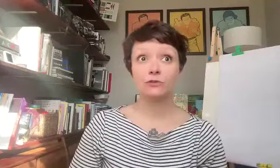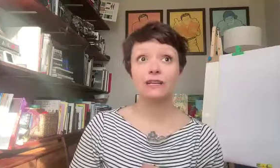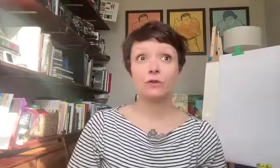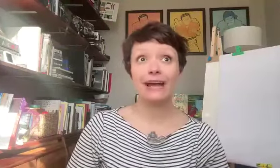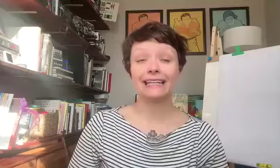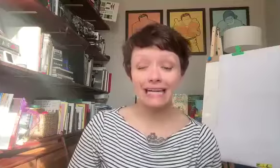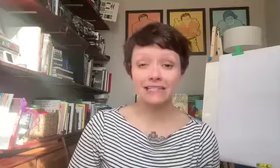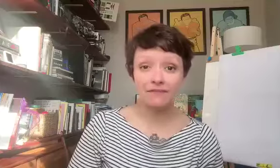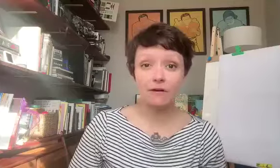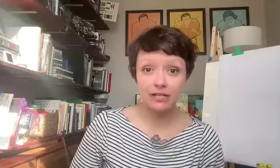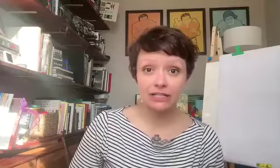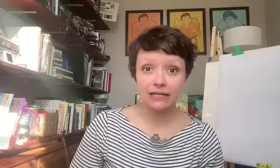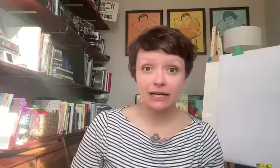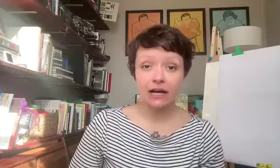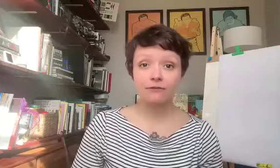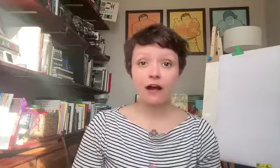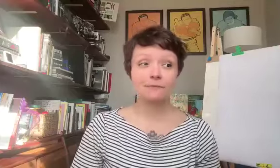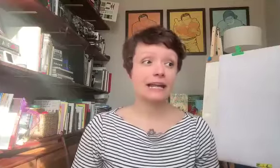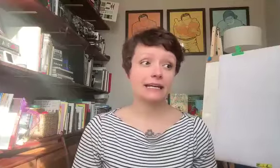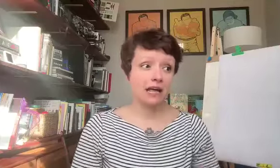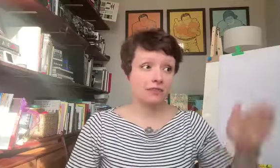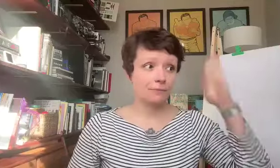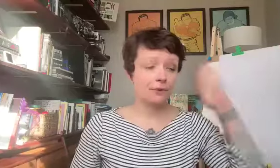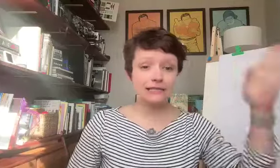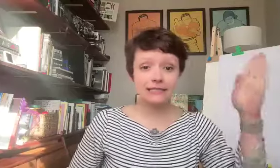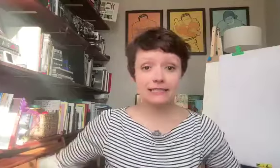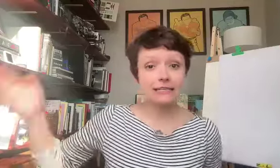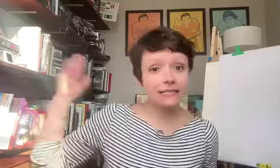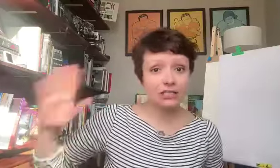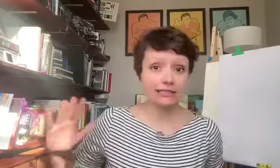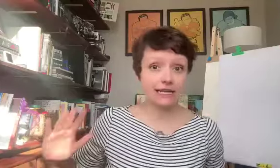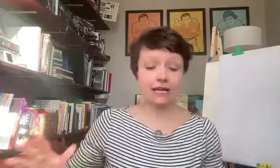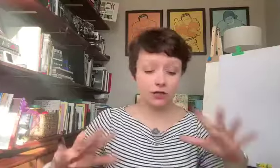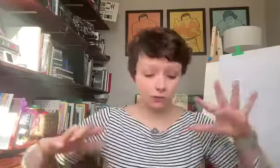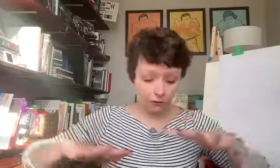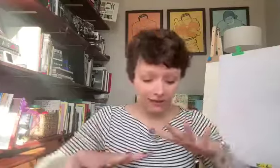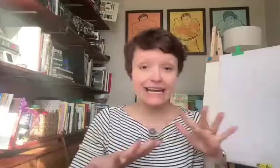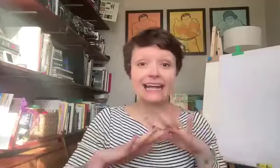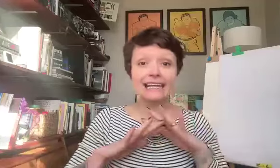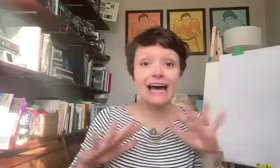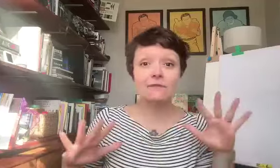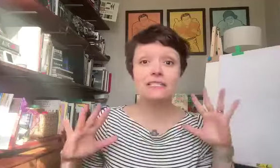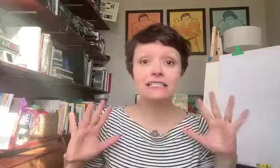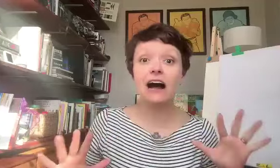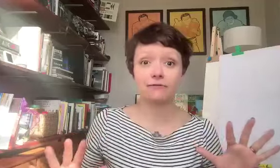to give you a lot of information from like the breadsticks to the cheesecake. You are going to get a lot of